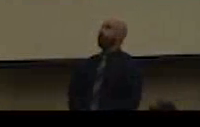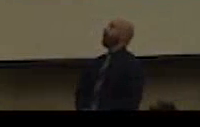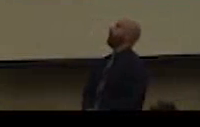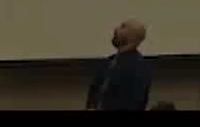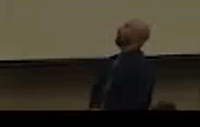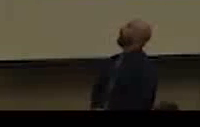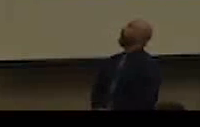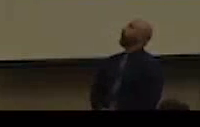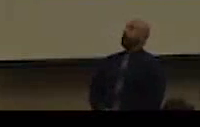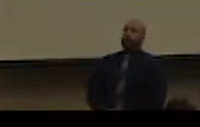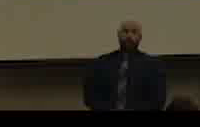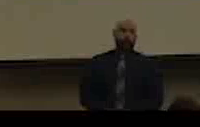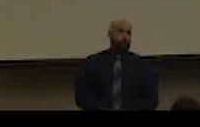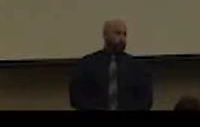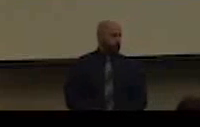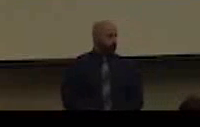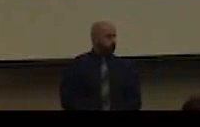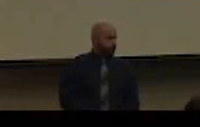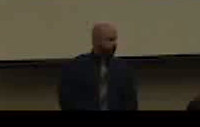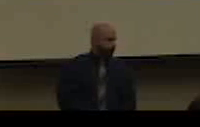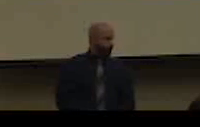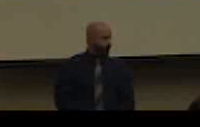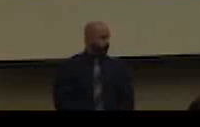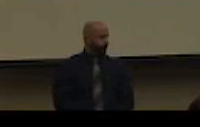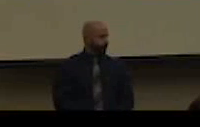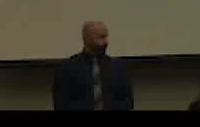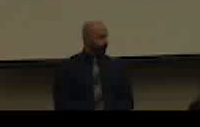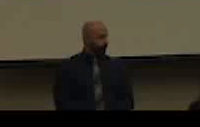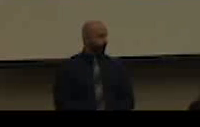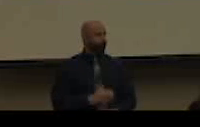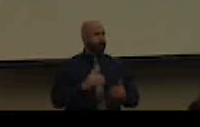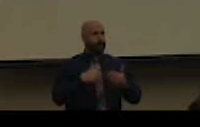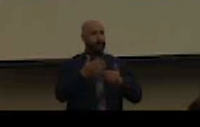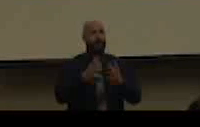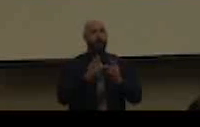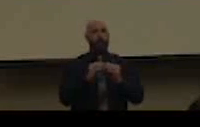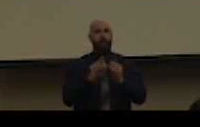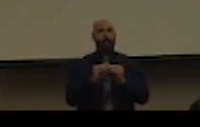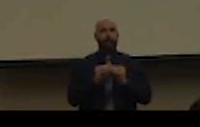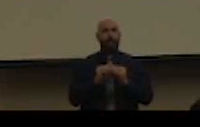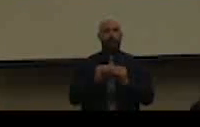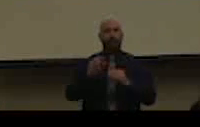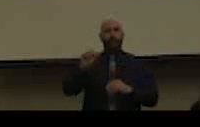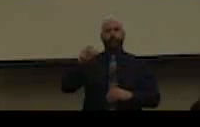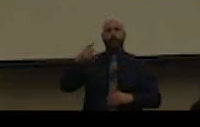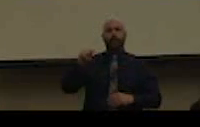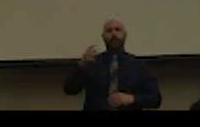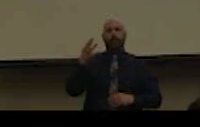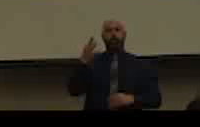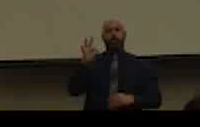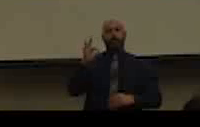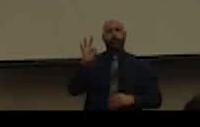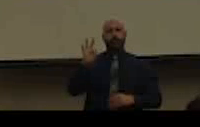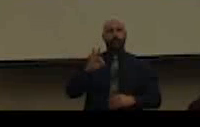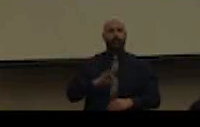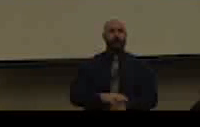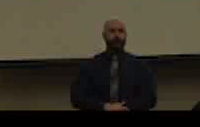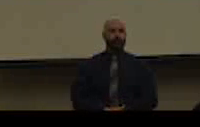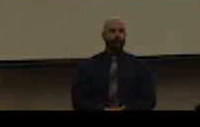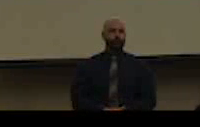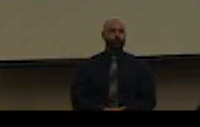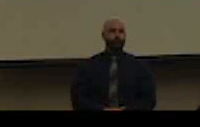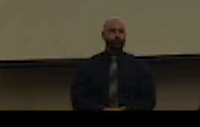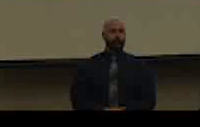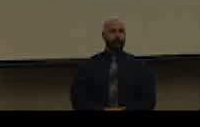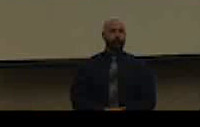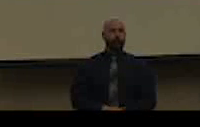All right, so just a reminder, our next meeting is slated for September 19th. If you have feedback